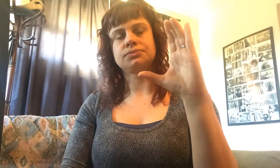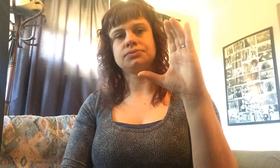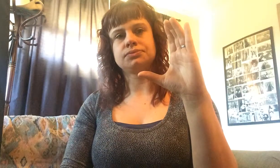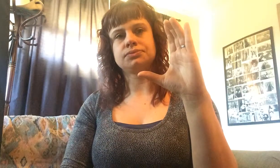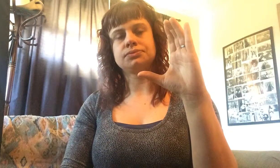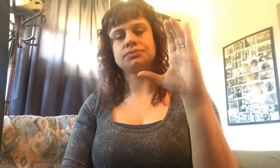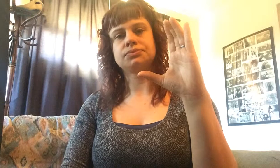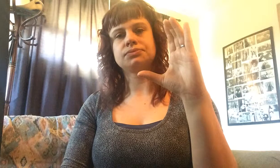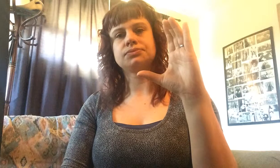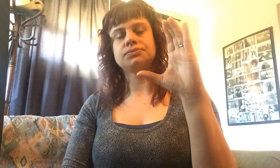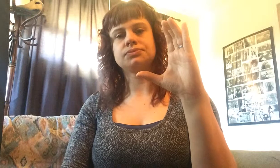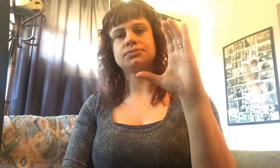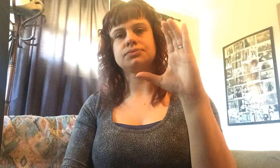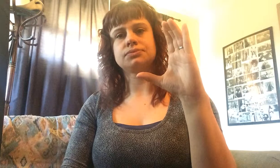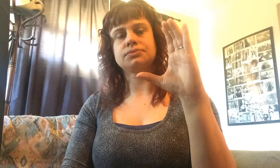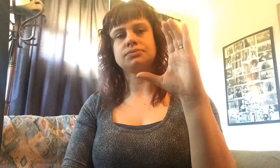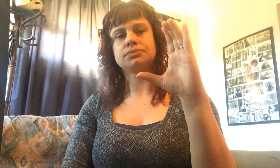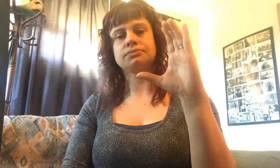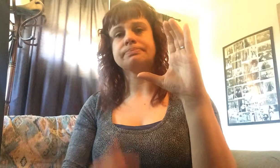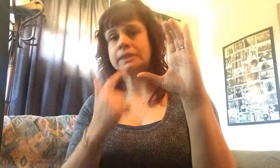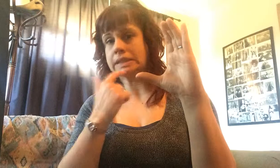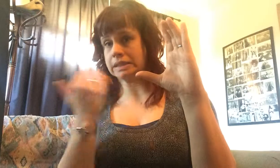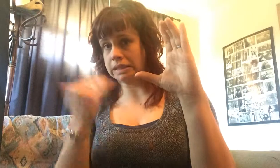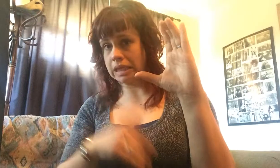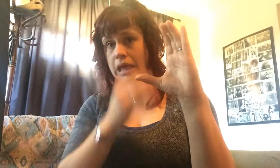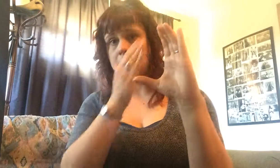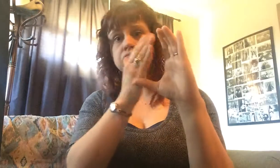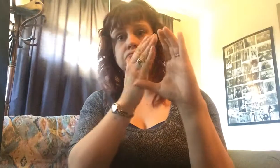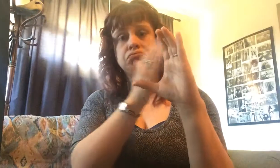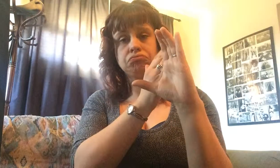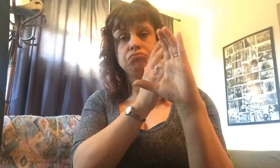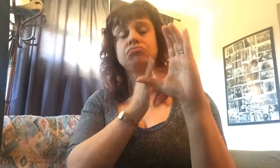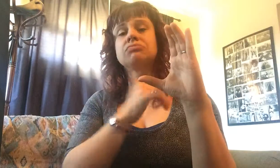Oxygen rich or you can say the oxygenated blood.